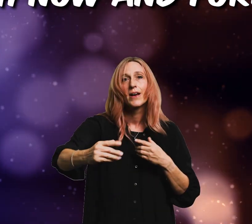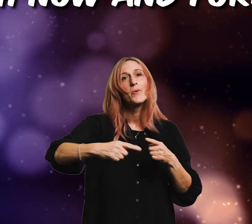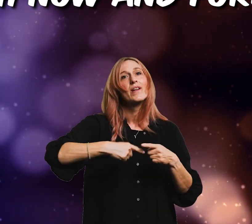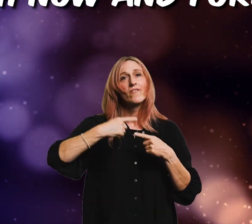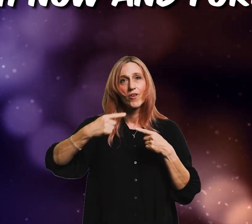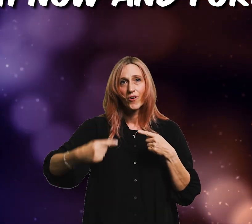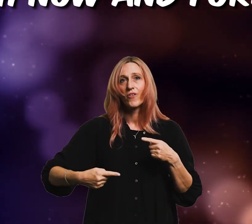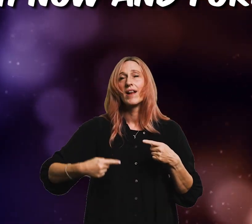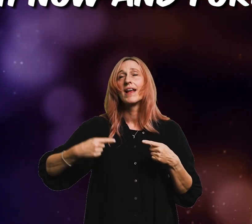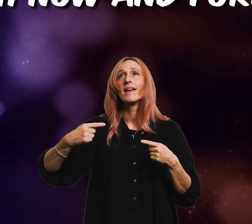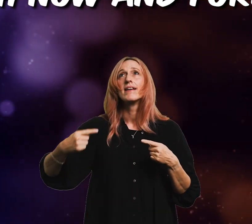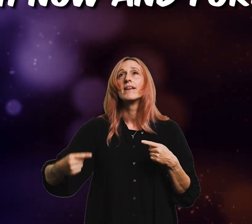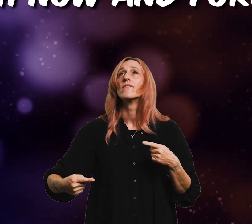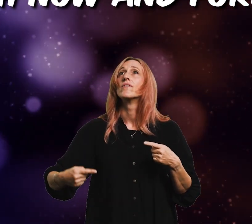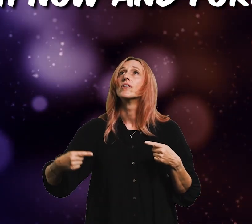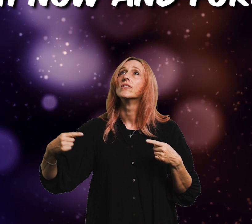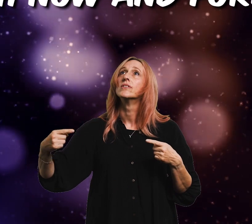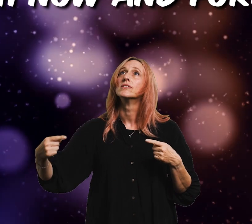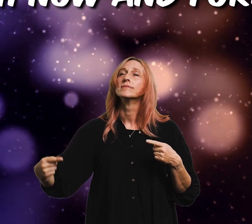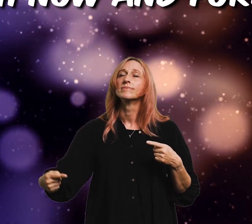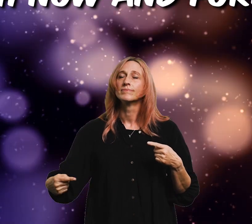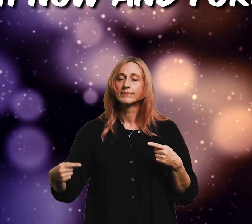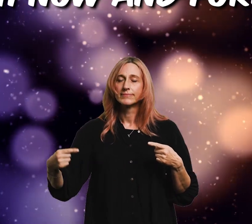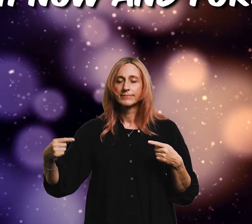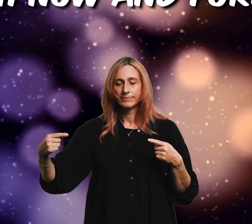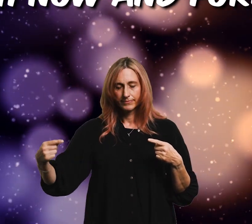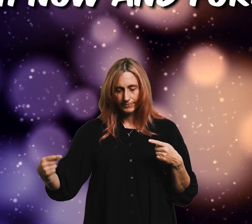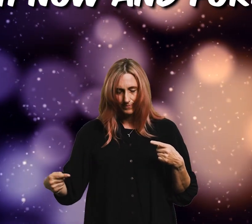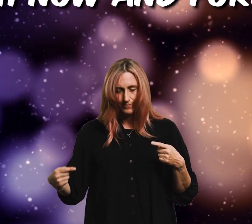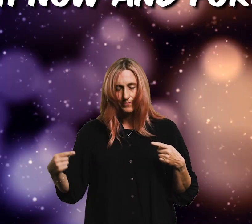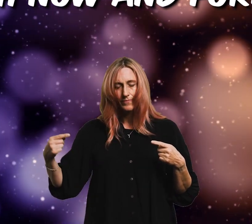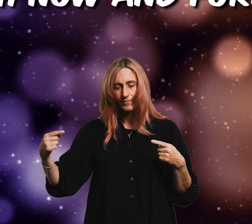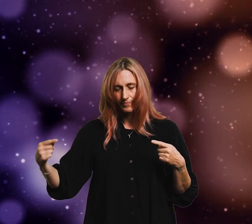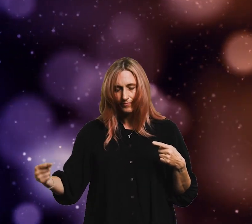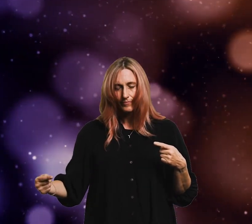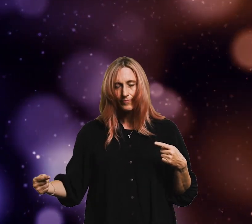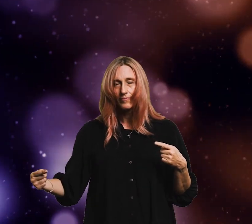both now and forever.